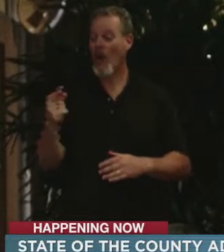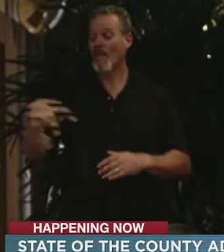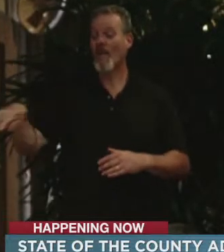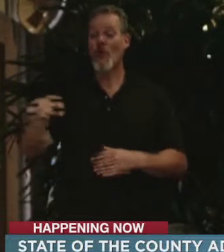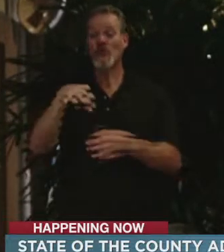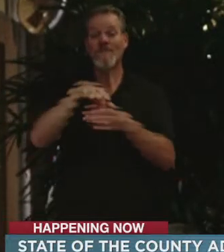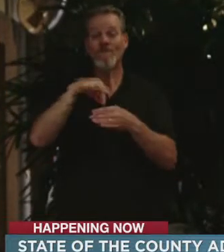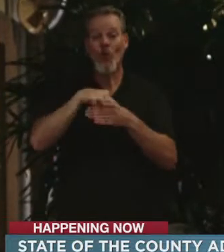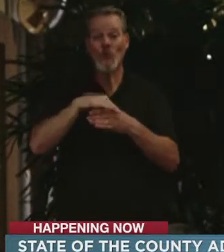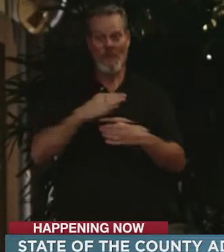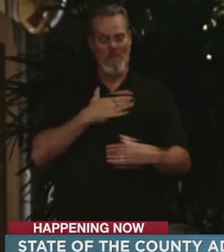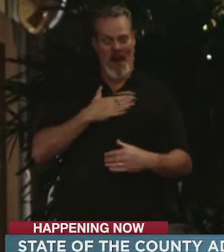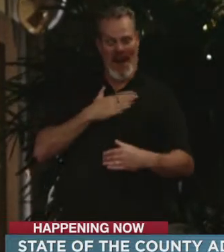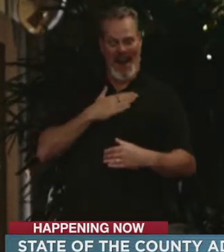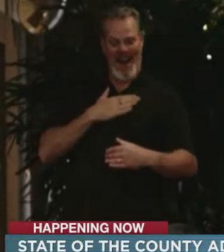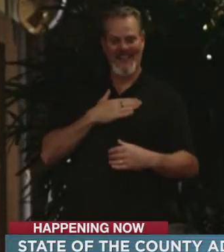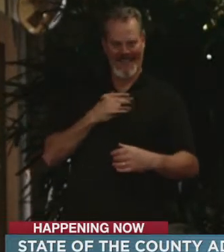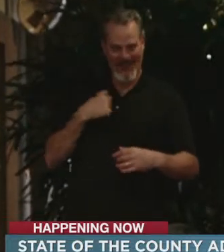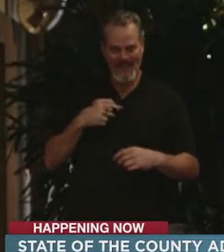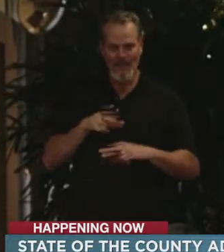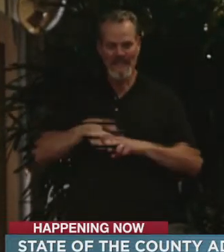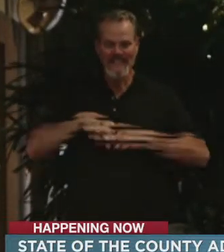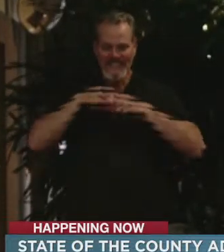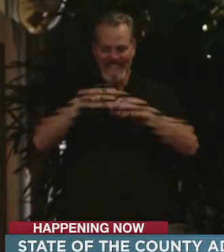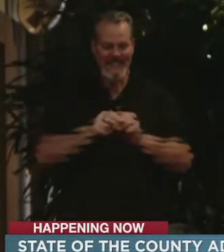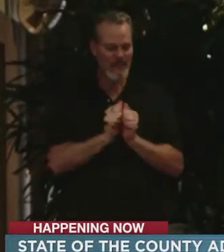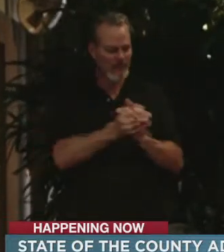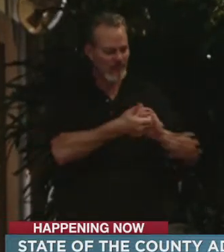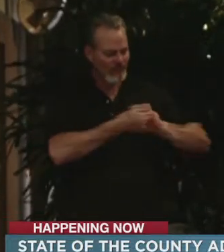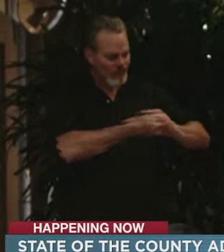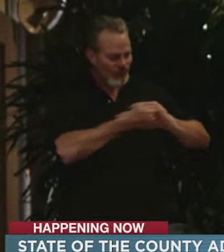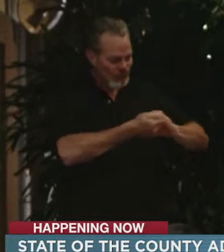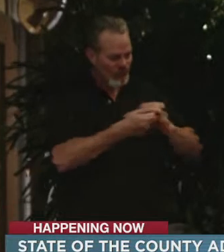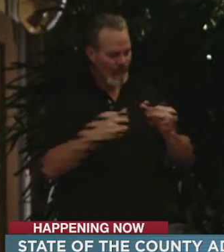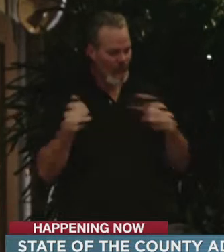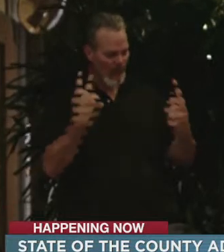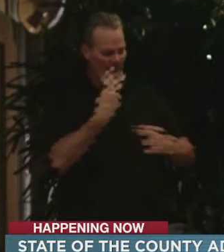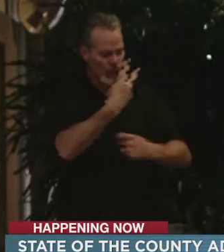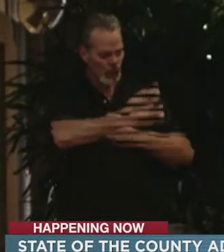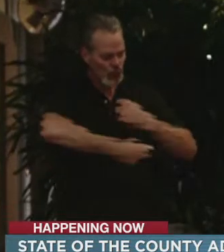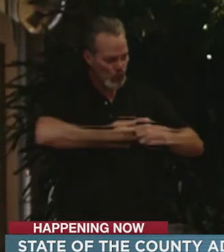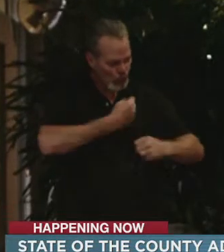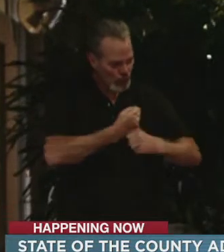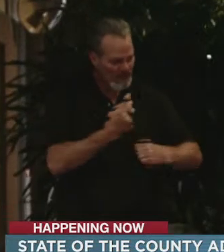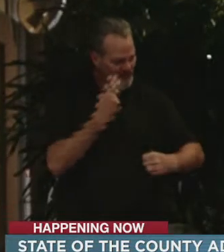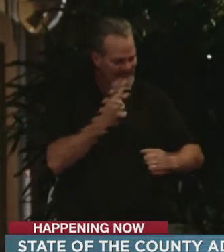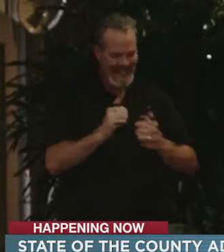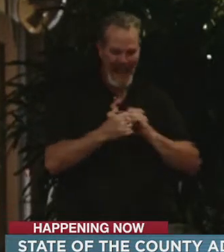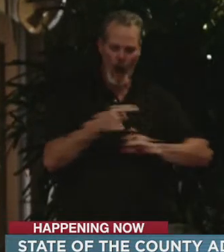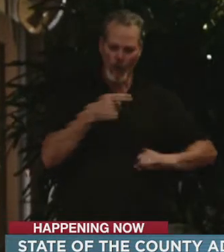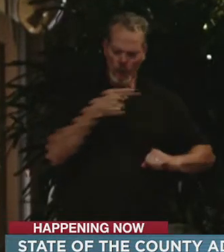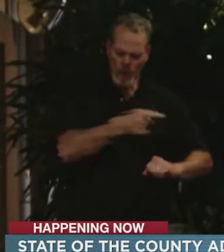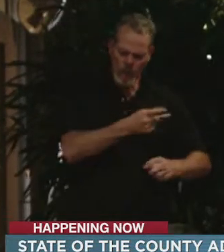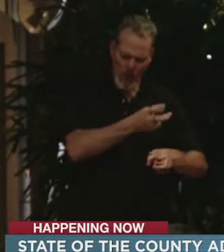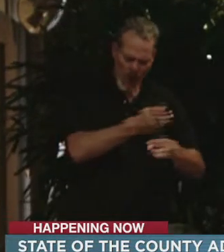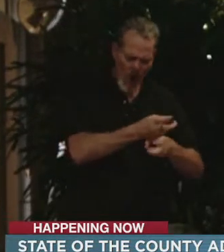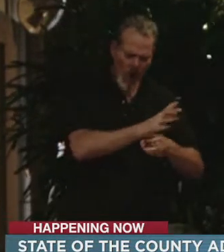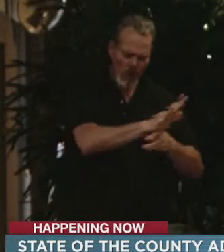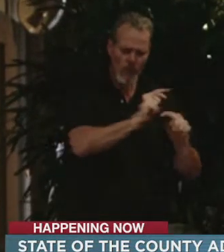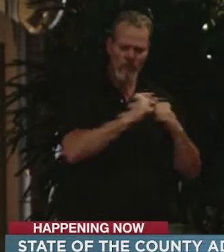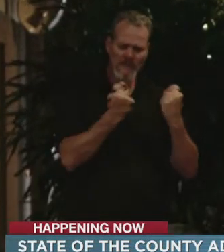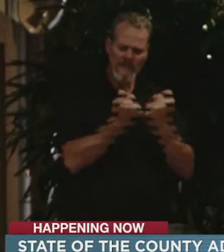one of them was mine. Because I've been sitting here working with you for the past 2 years, and I do see how hard you and all of your team